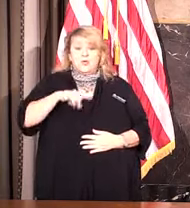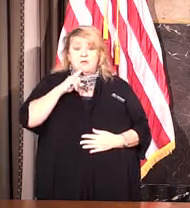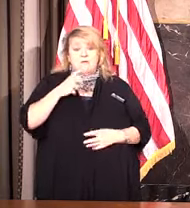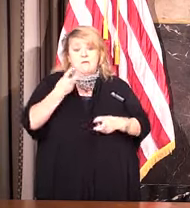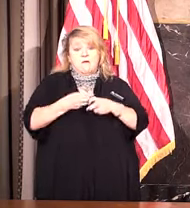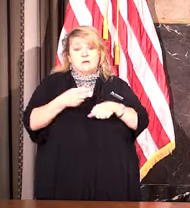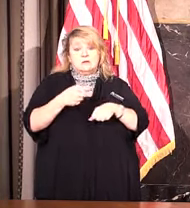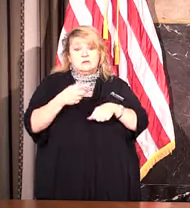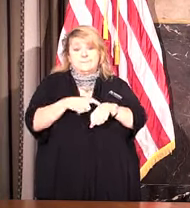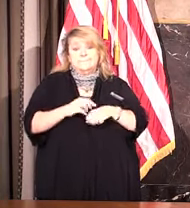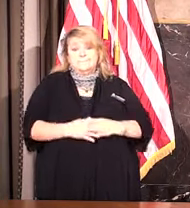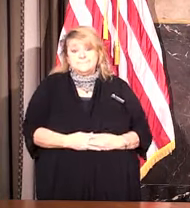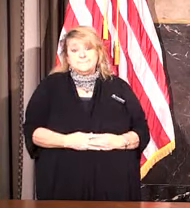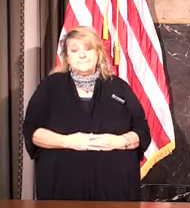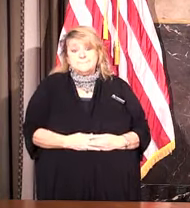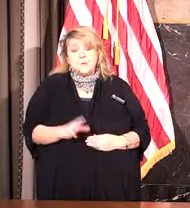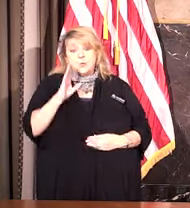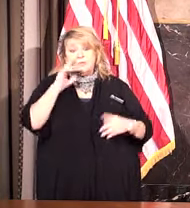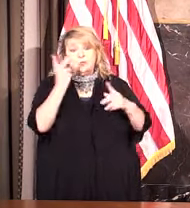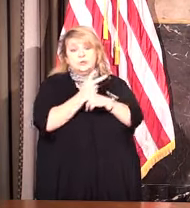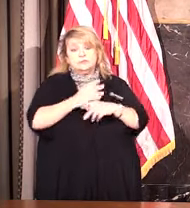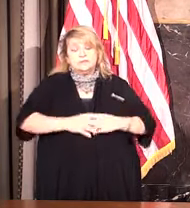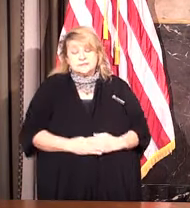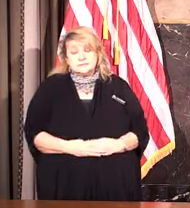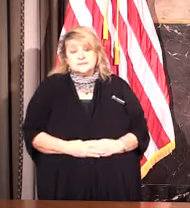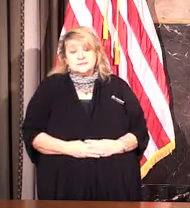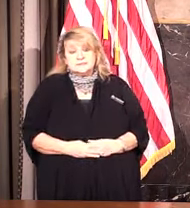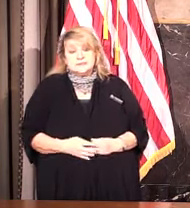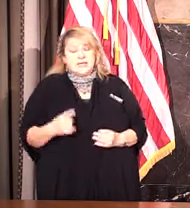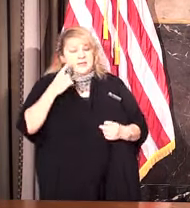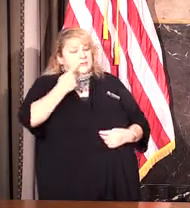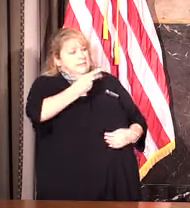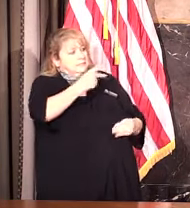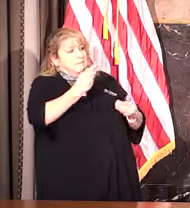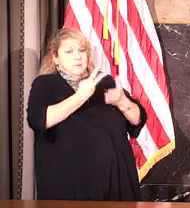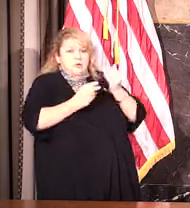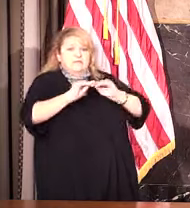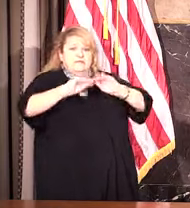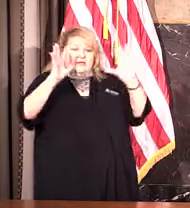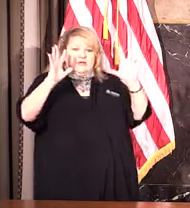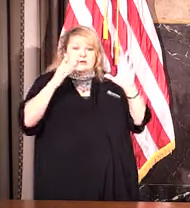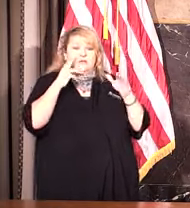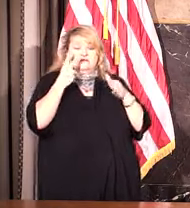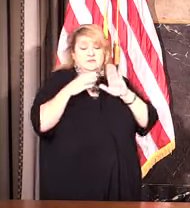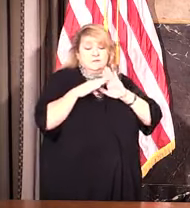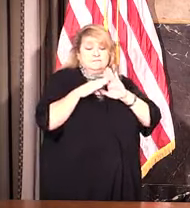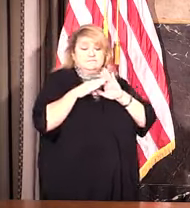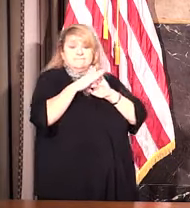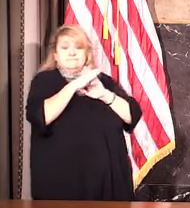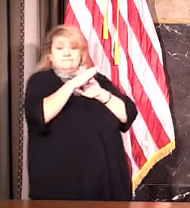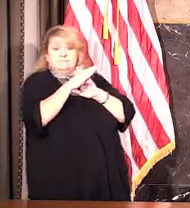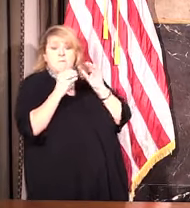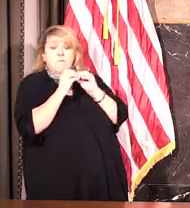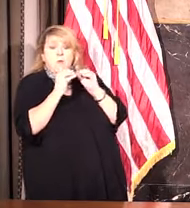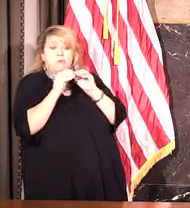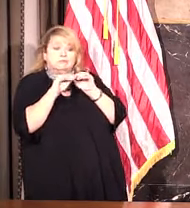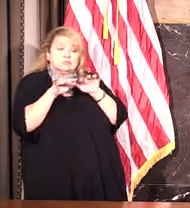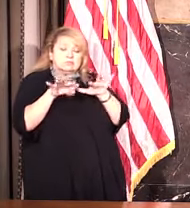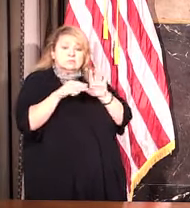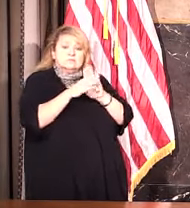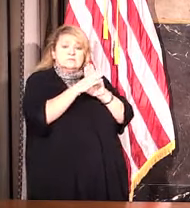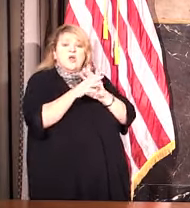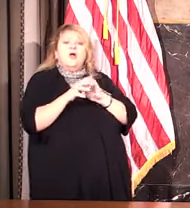and the concern is that it's going to get worse. I think people should be clear about that. So we're seeing increases in cases, every